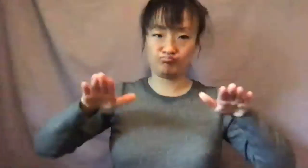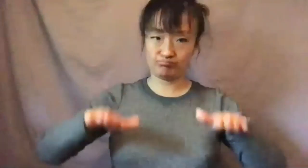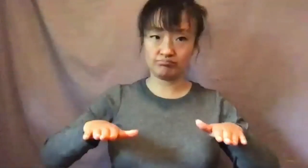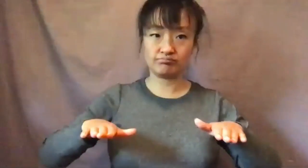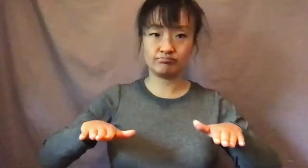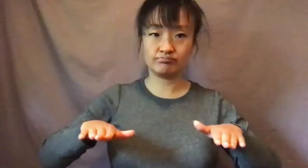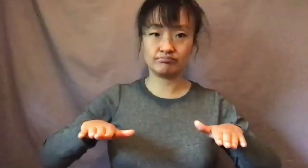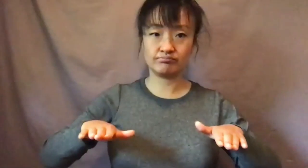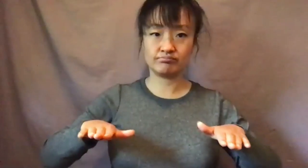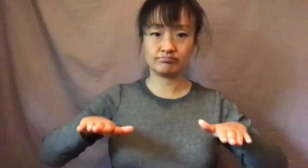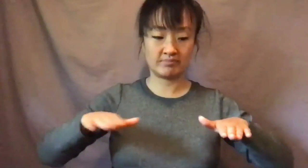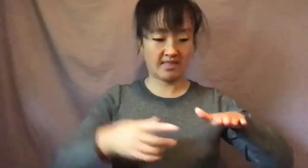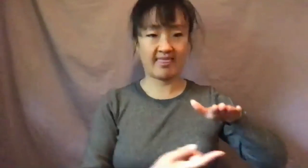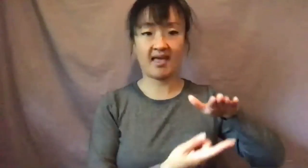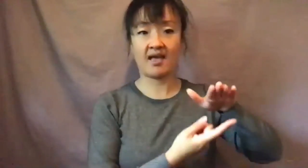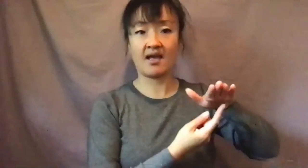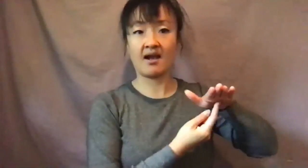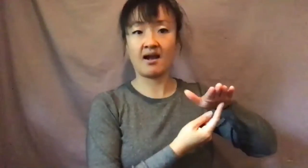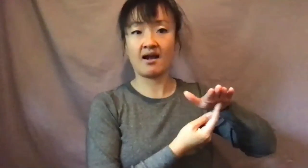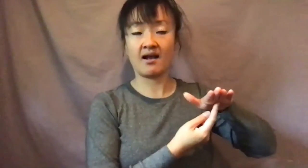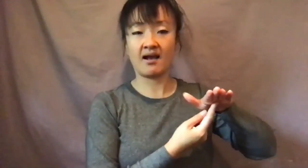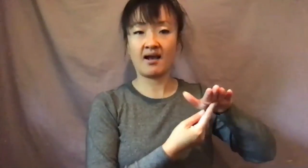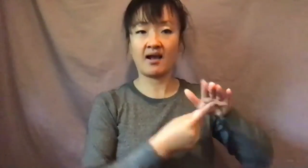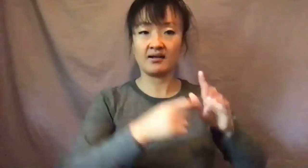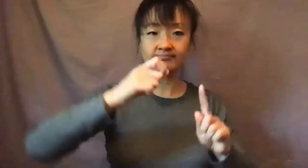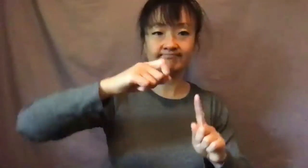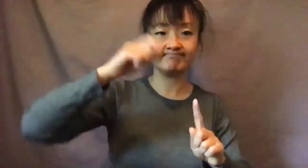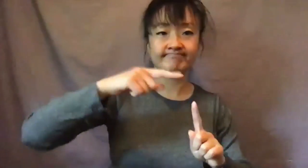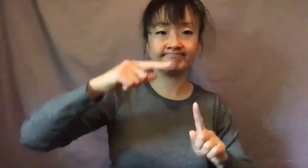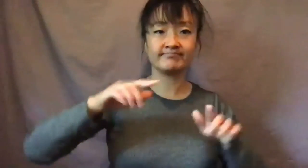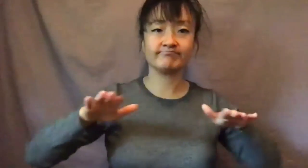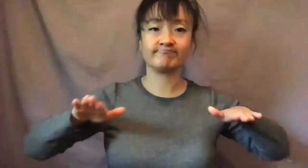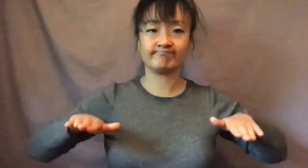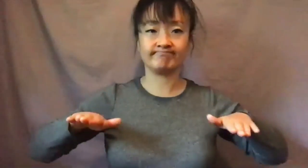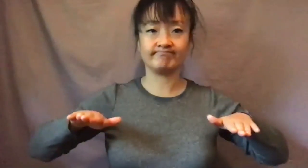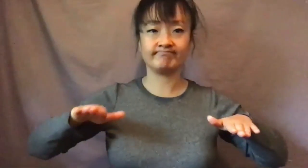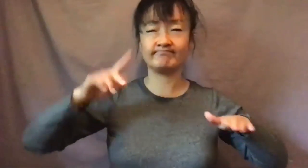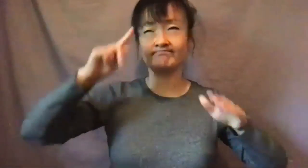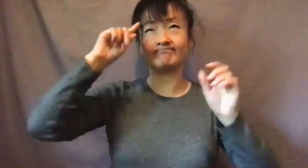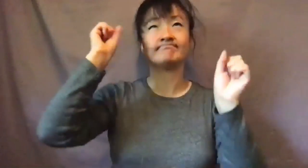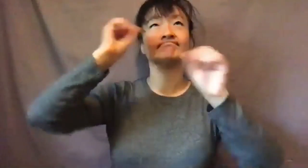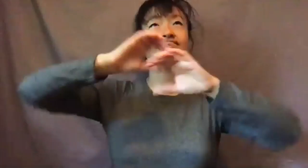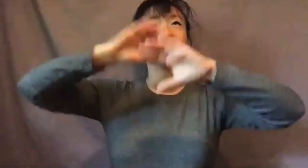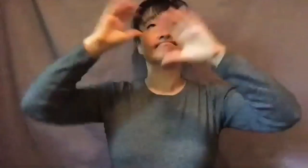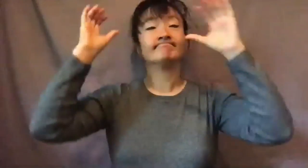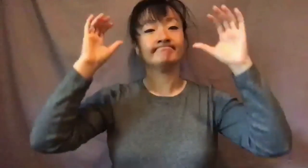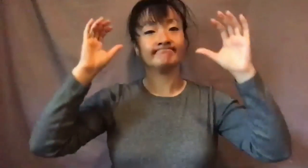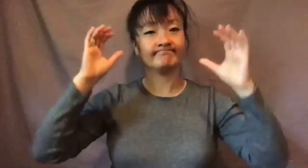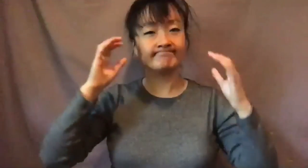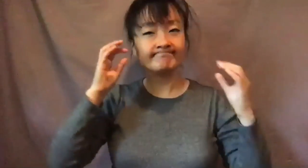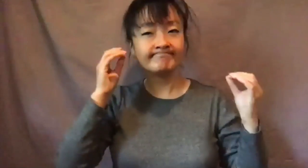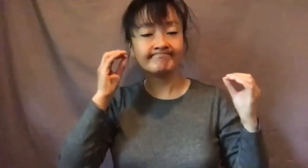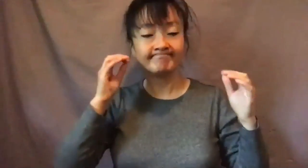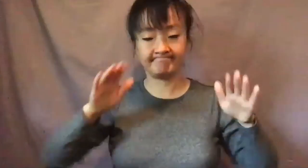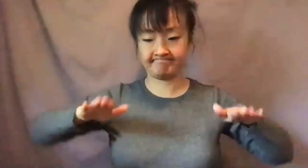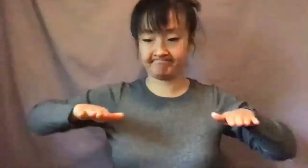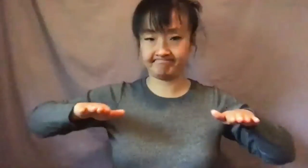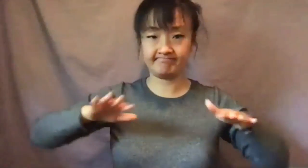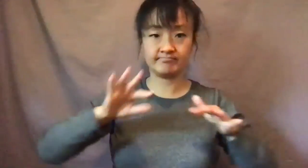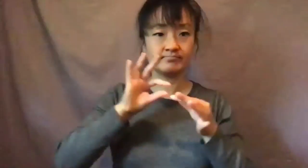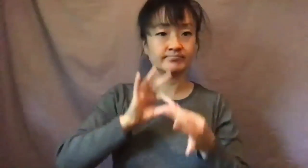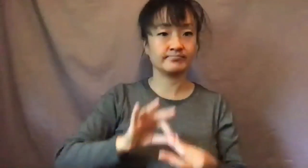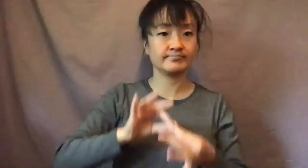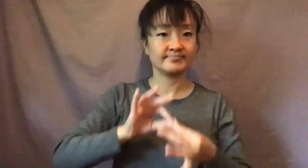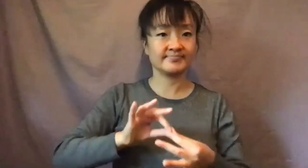point activated where you are imagining, visualizing, thinking through of your point connecting